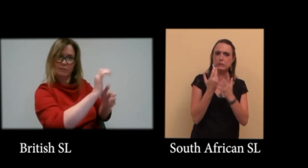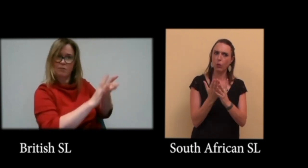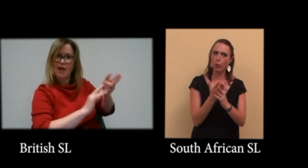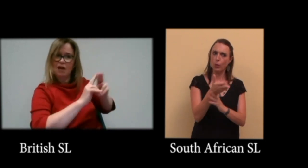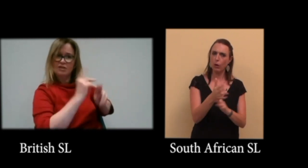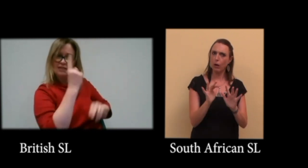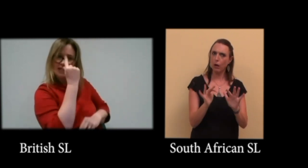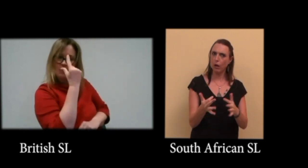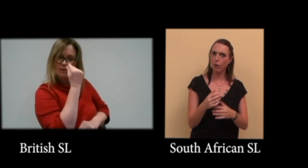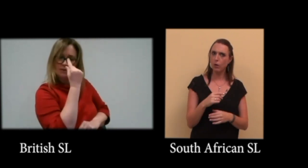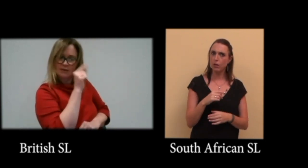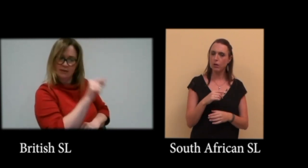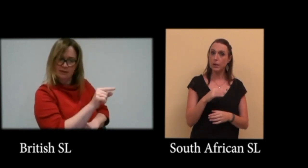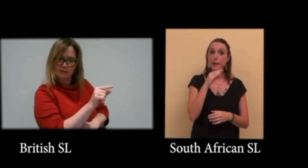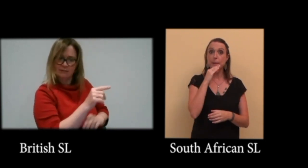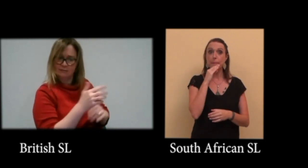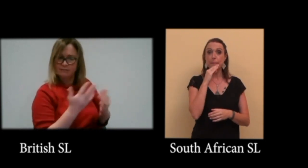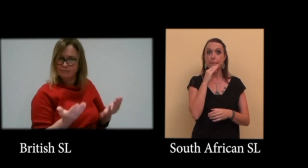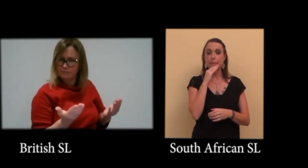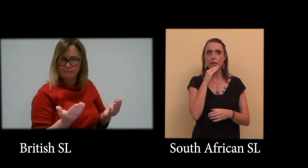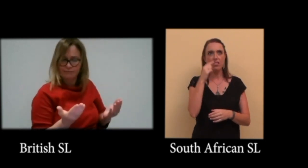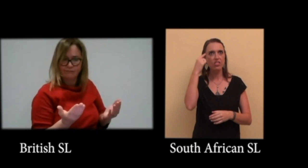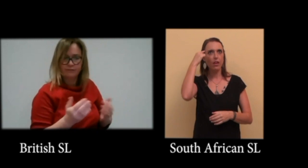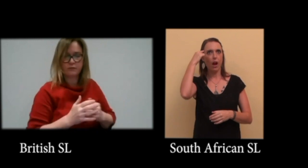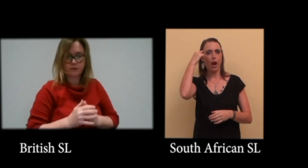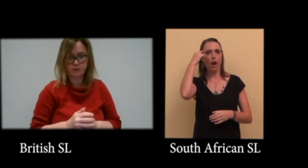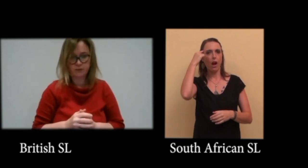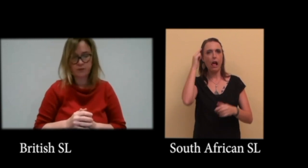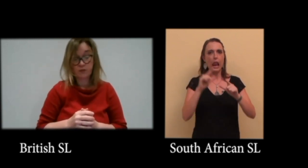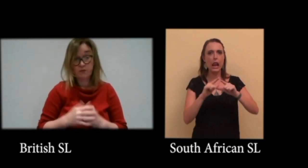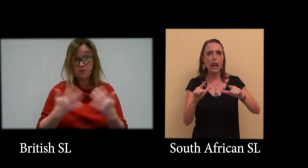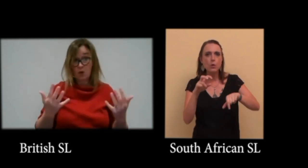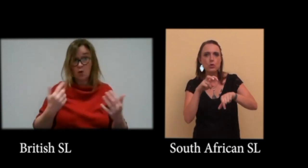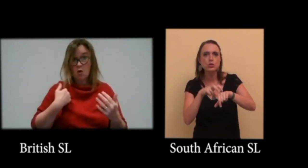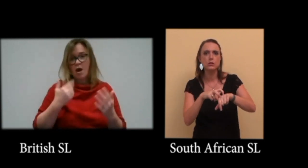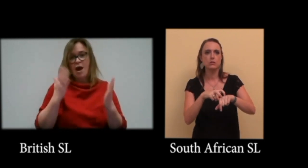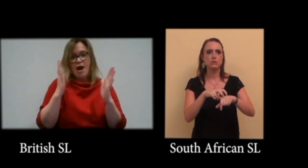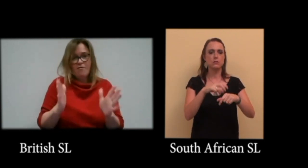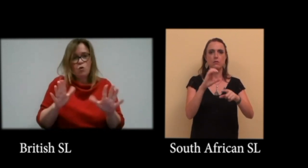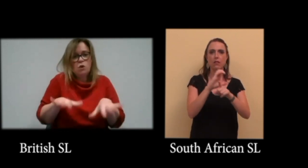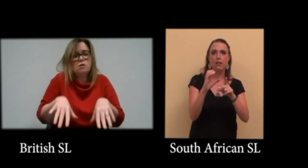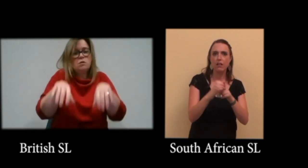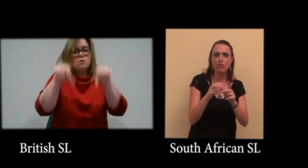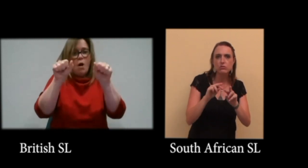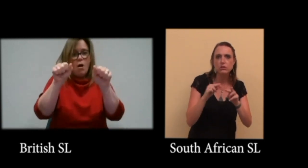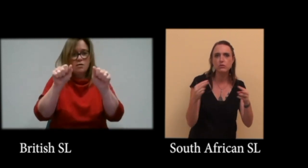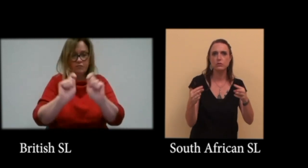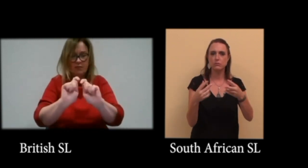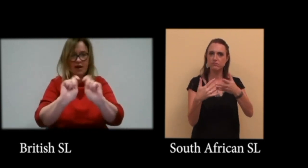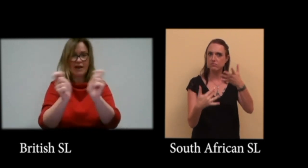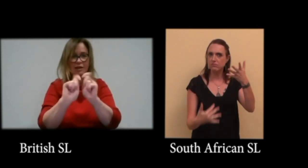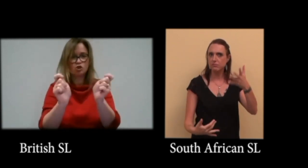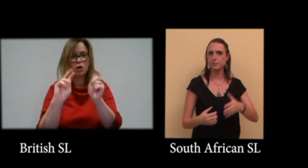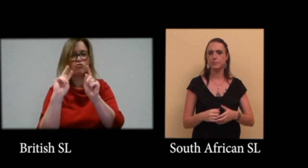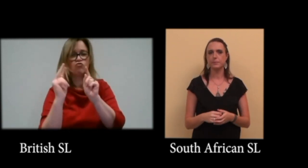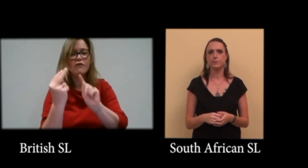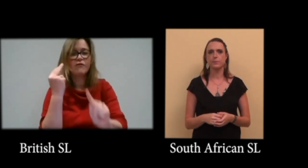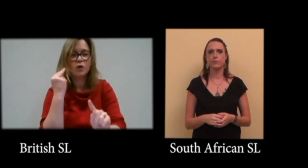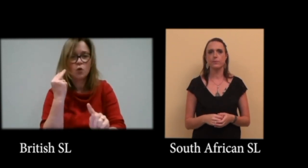go through that assessment. Does it take into account their linguistic needs? Does it take into account their cultural